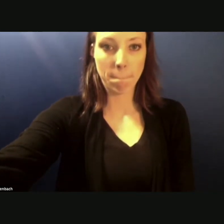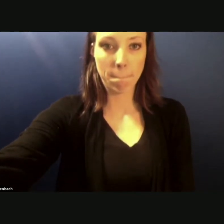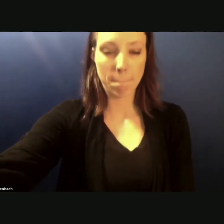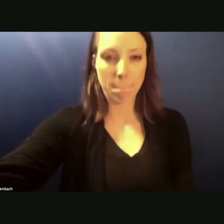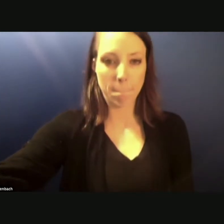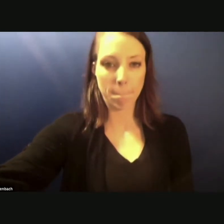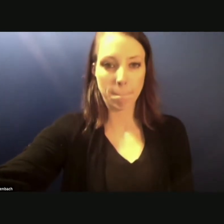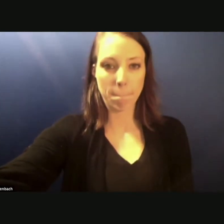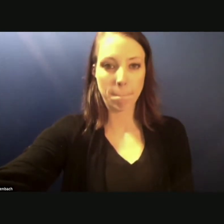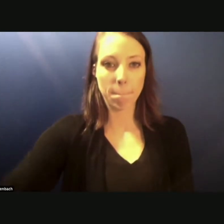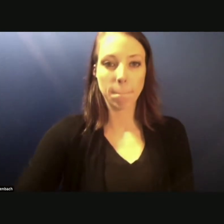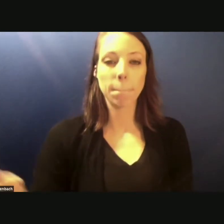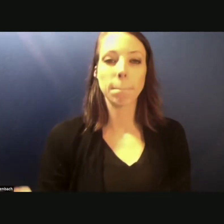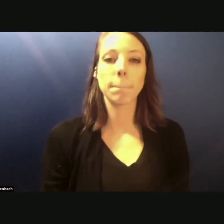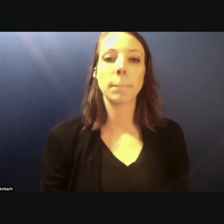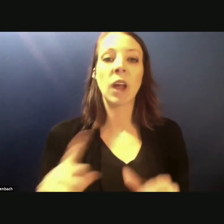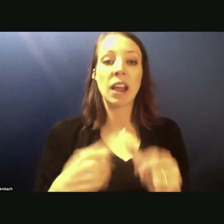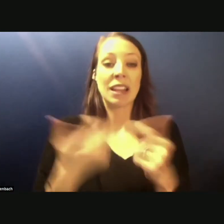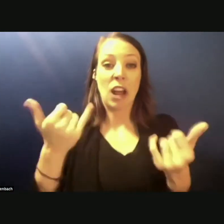And then we're gonna wipe down.